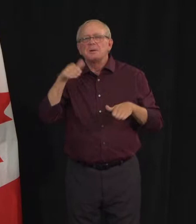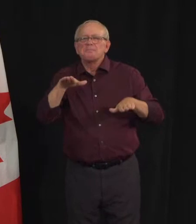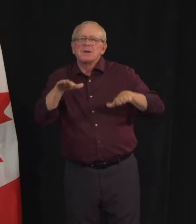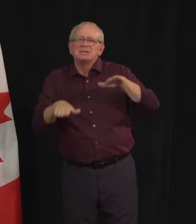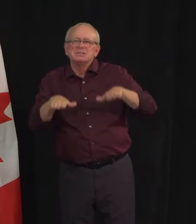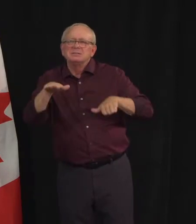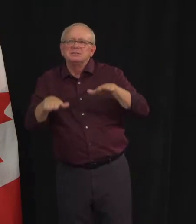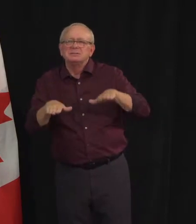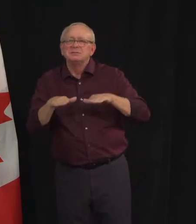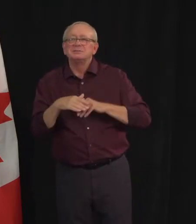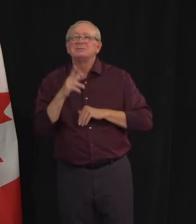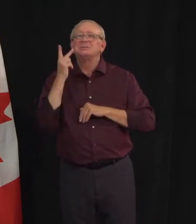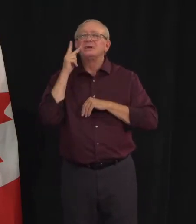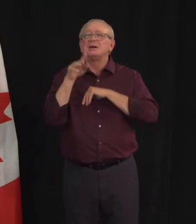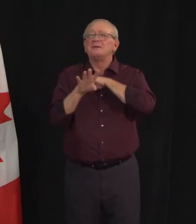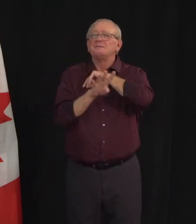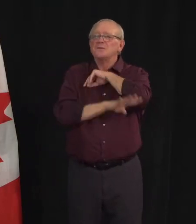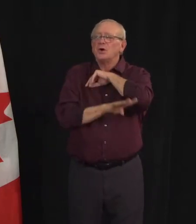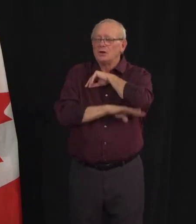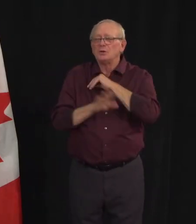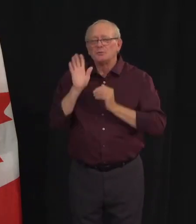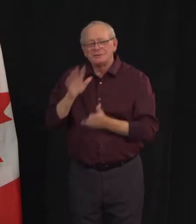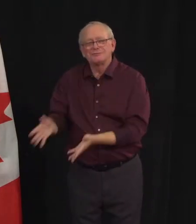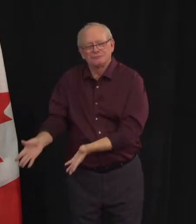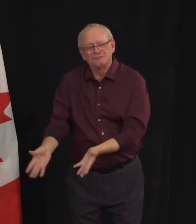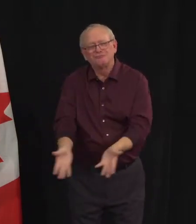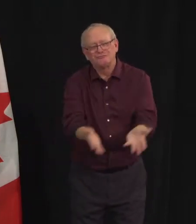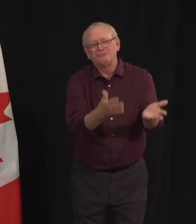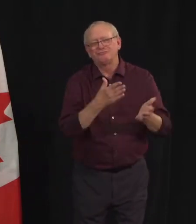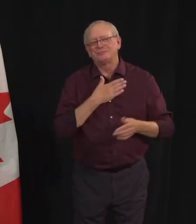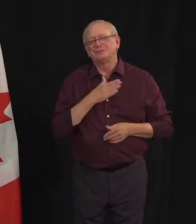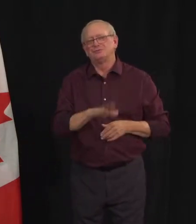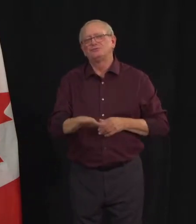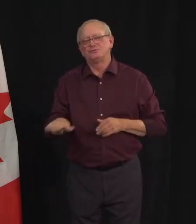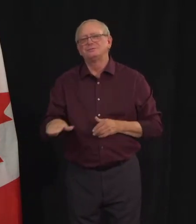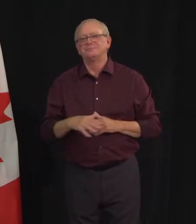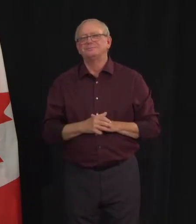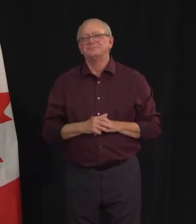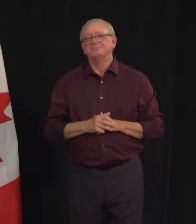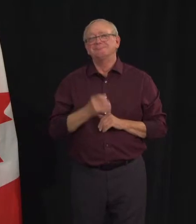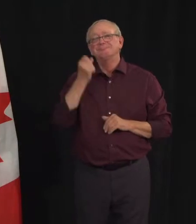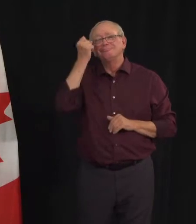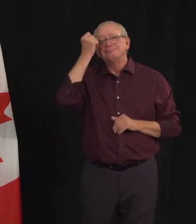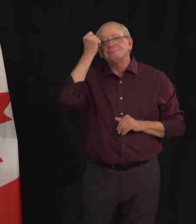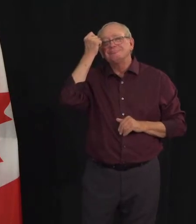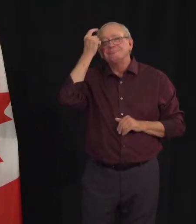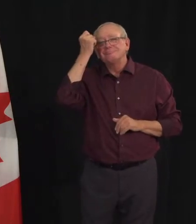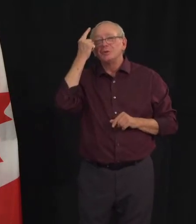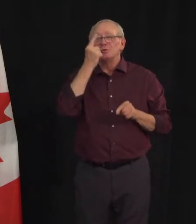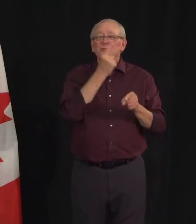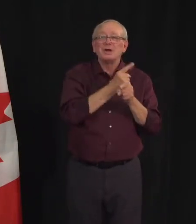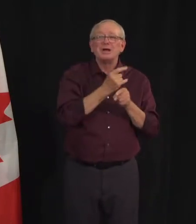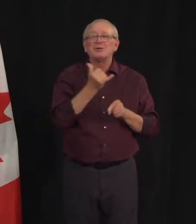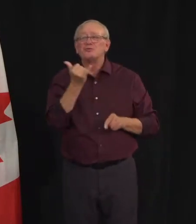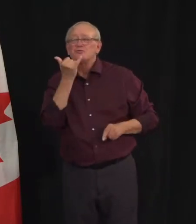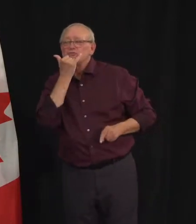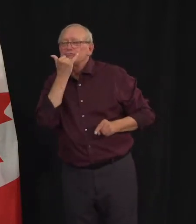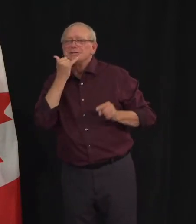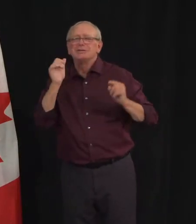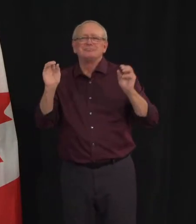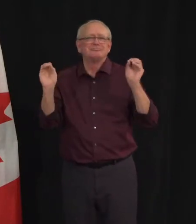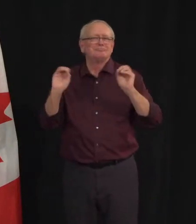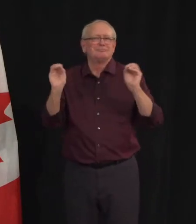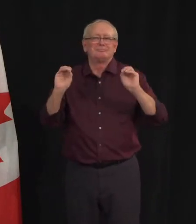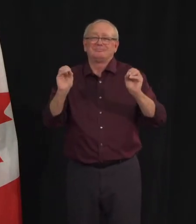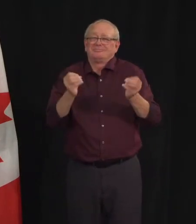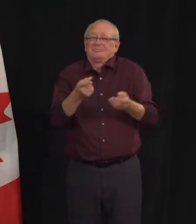children back to school in September. But I want to be clear, there is no wrong decision about a return to in-school